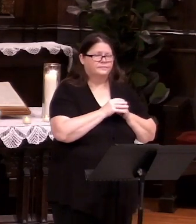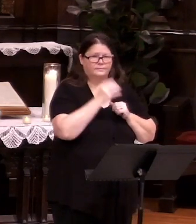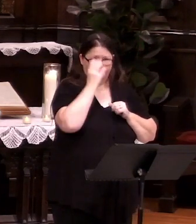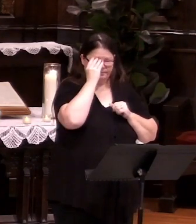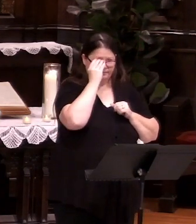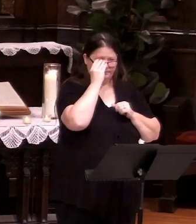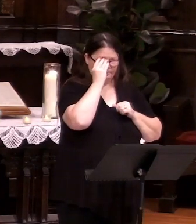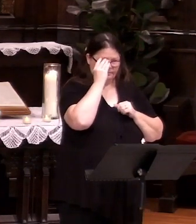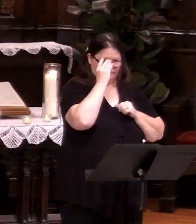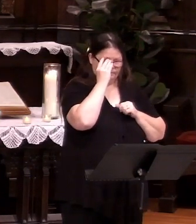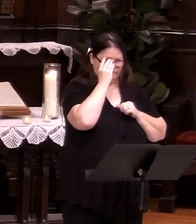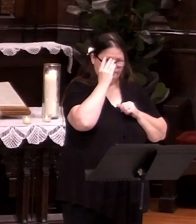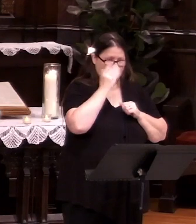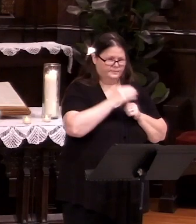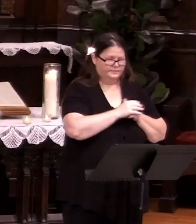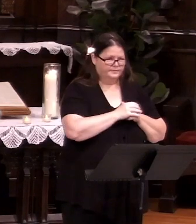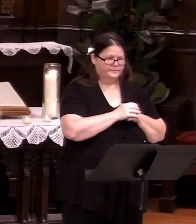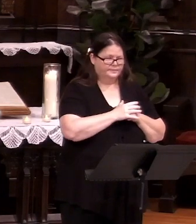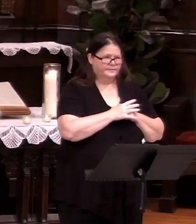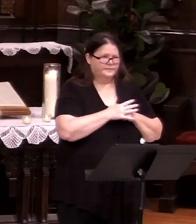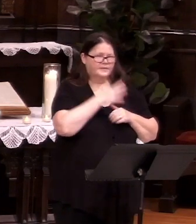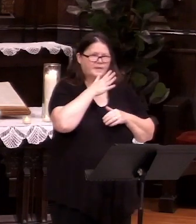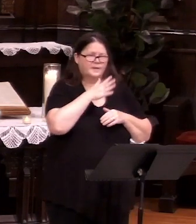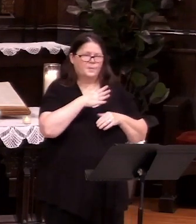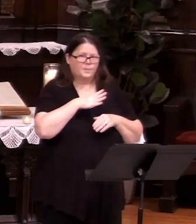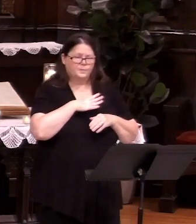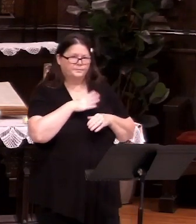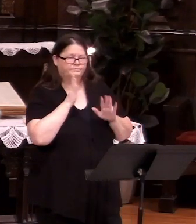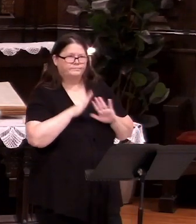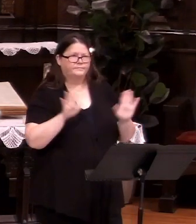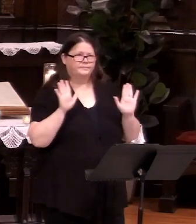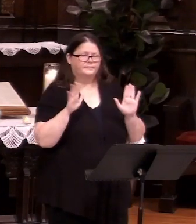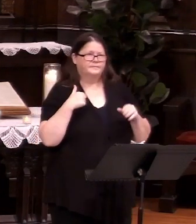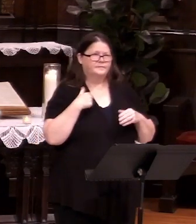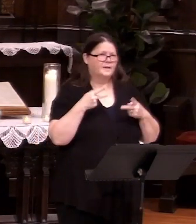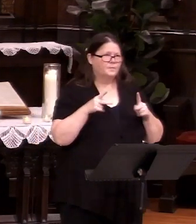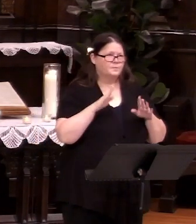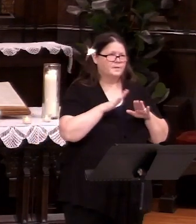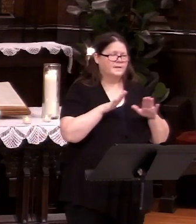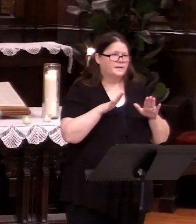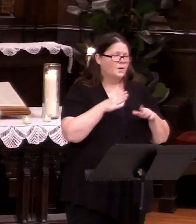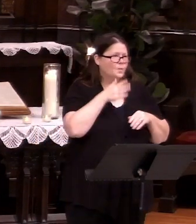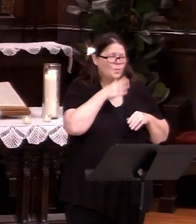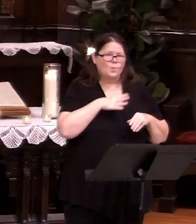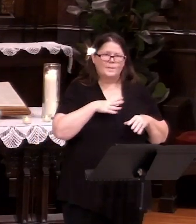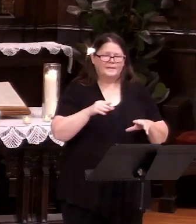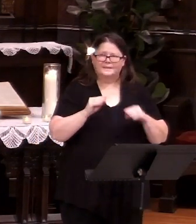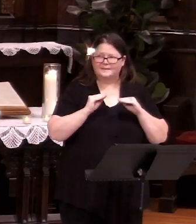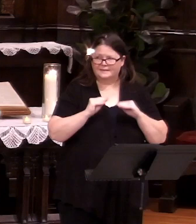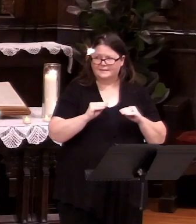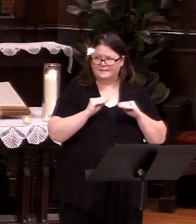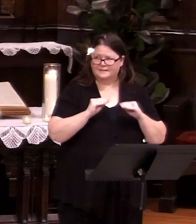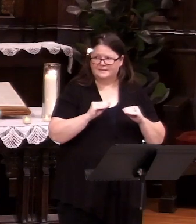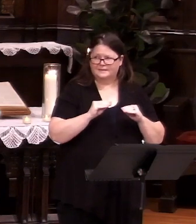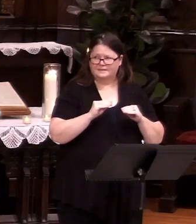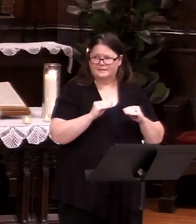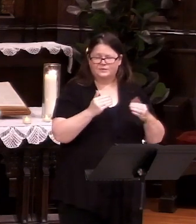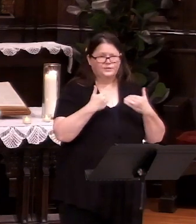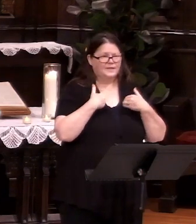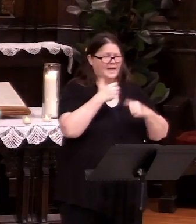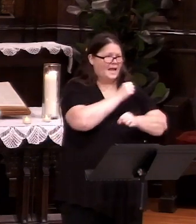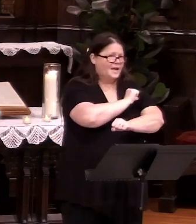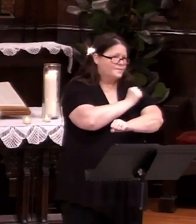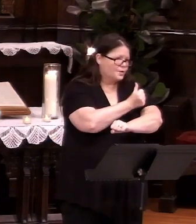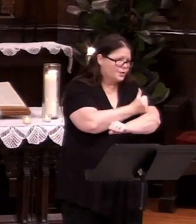silence, with full submission. I permit no woman to teach or to have